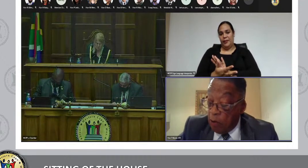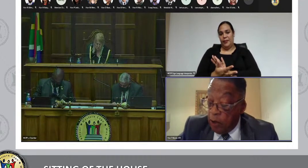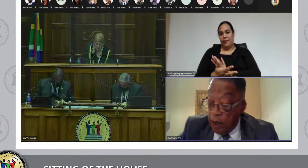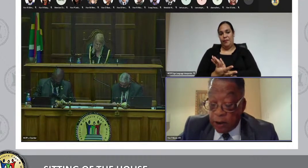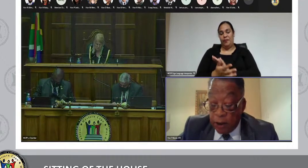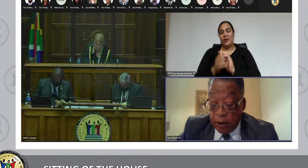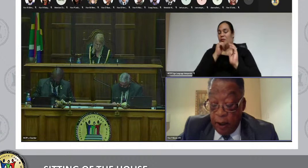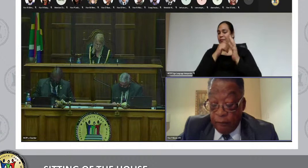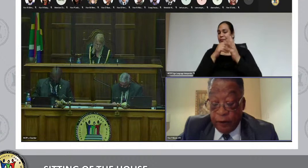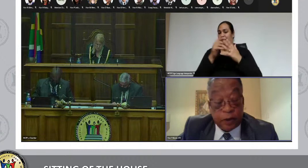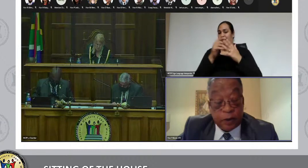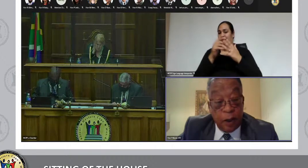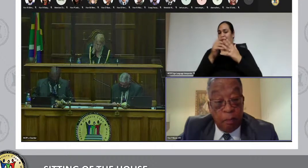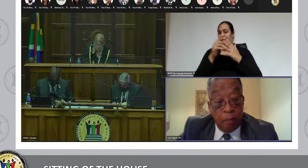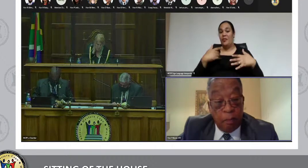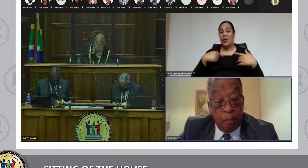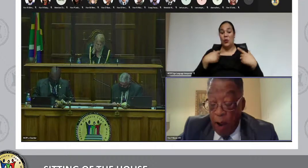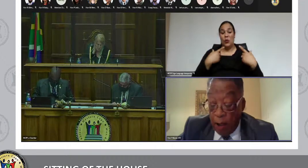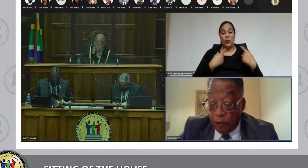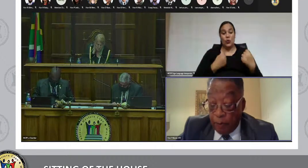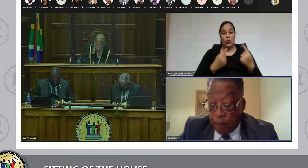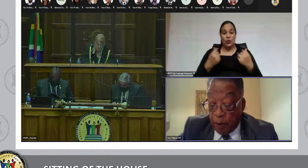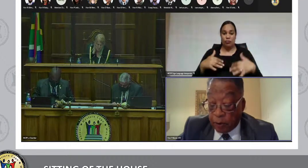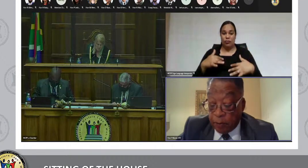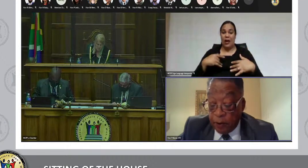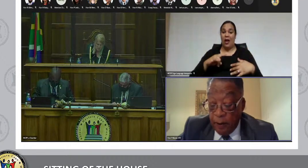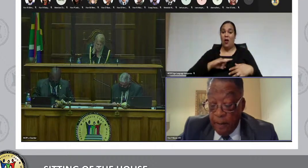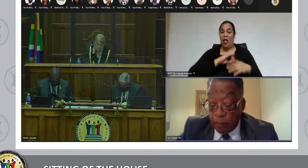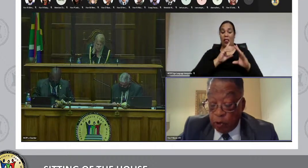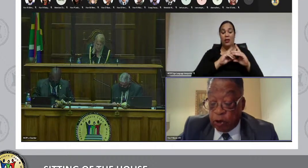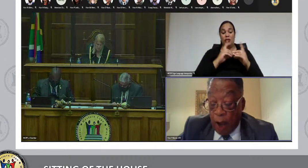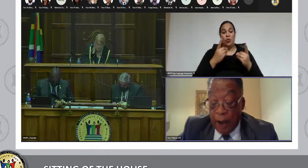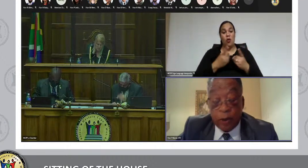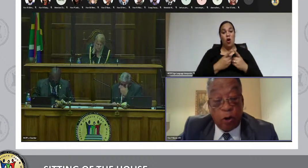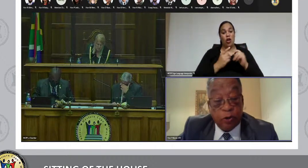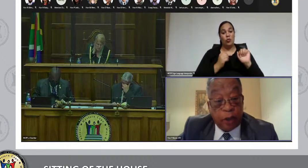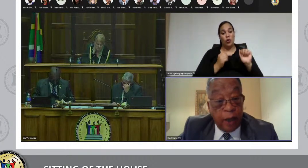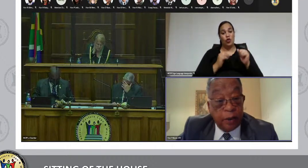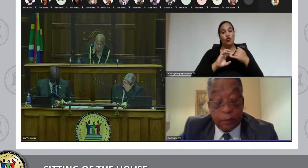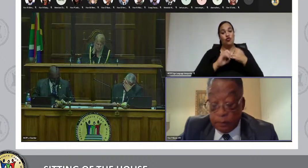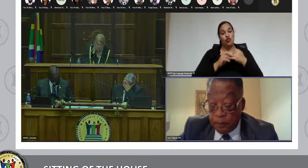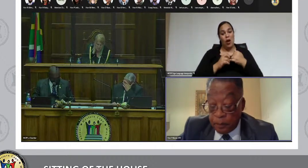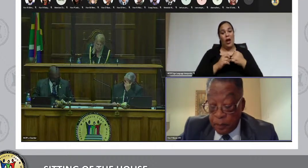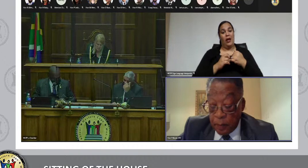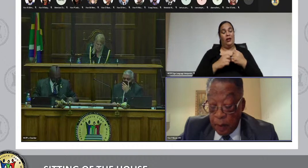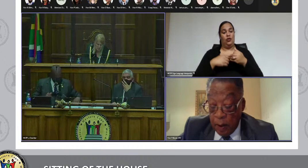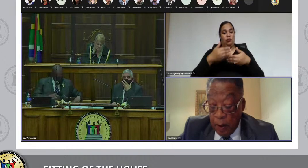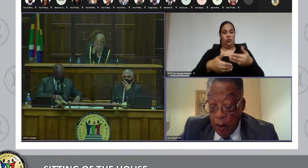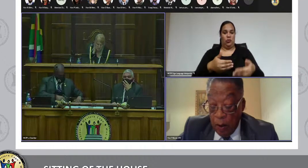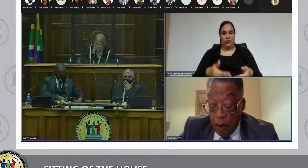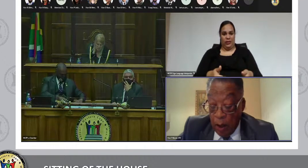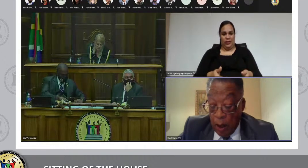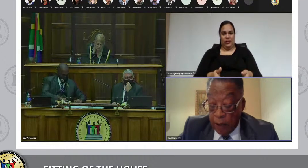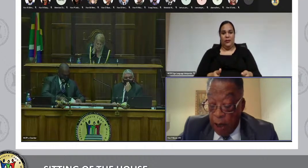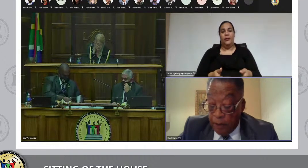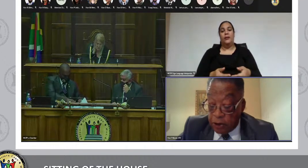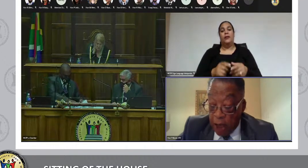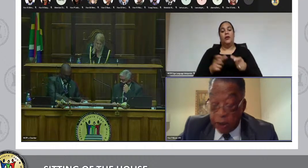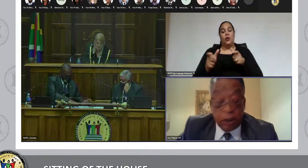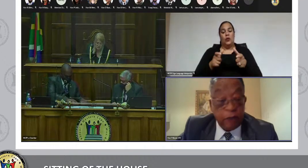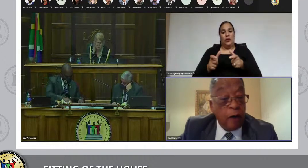Despite our excellent effort by our health department to try and contain it.